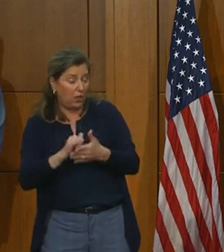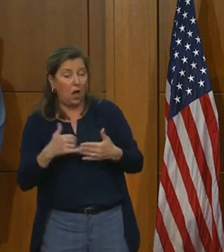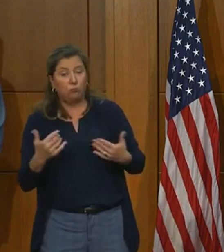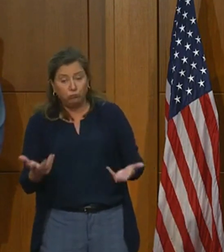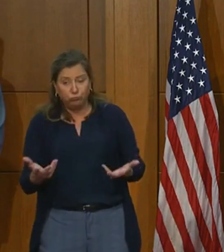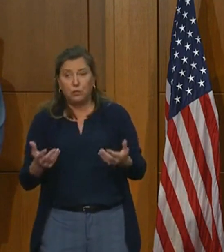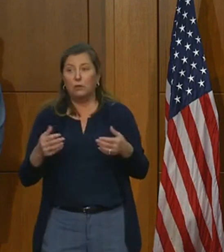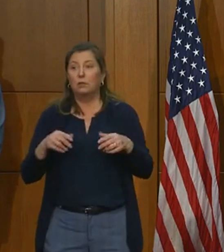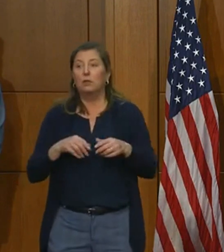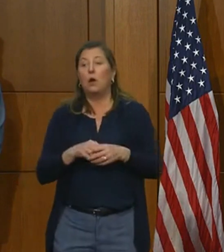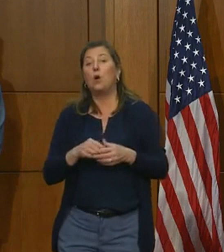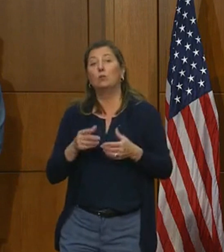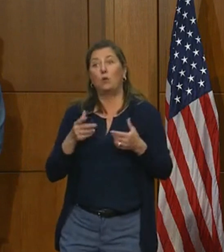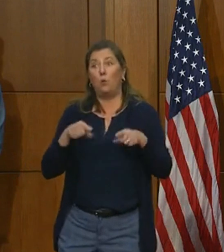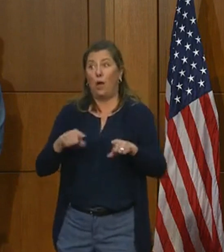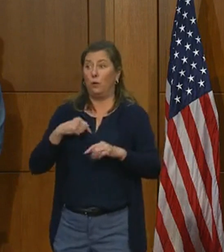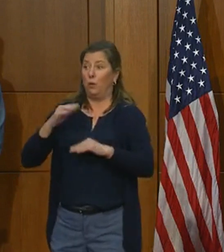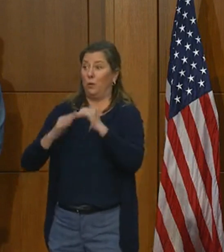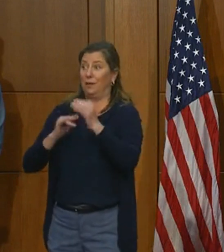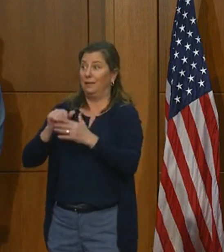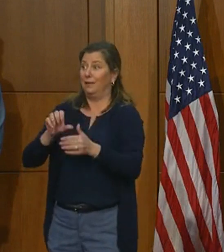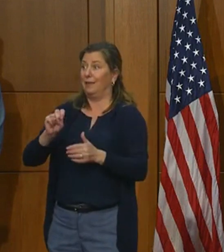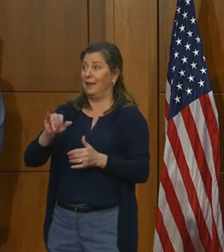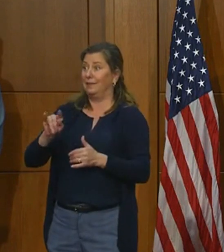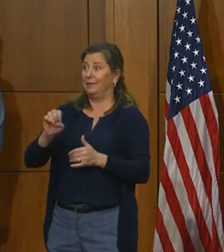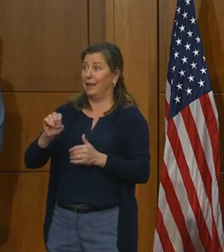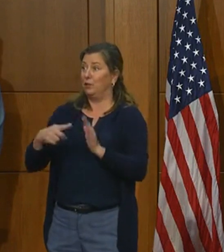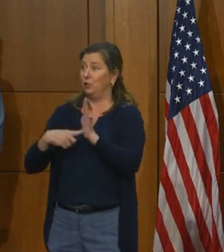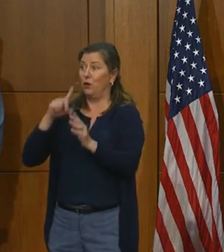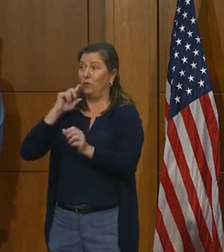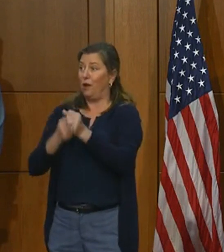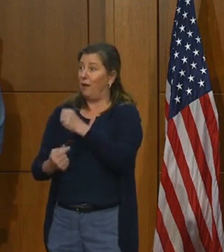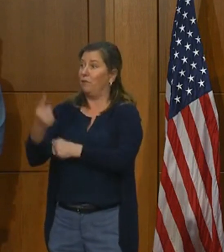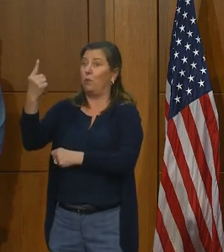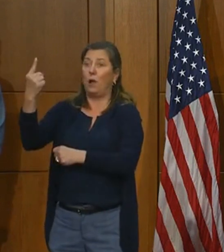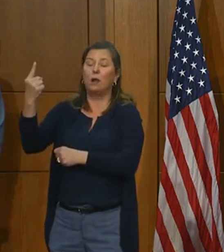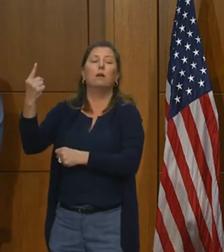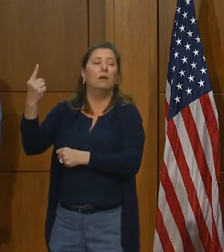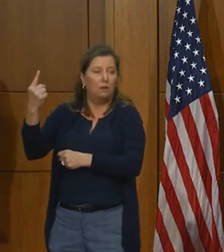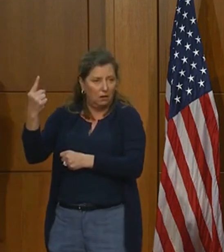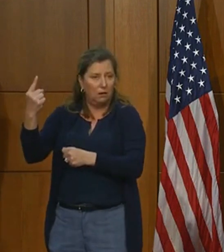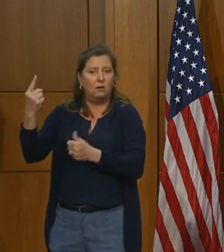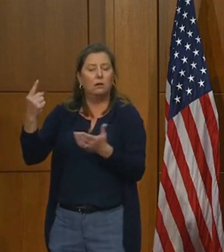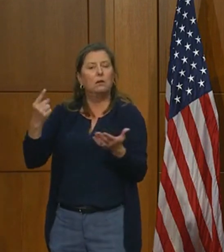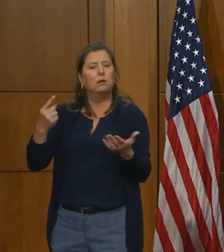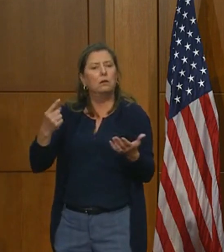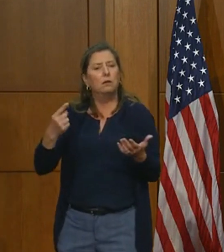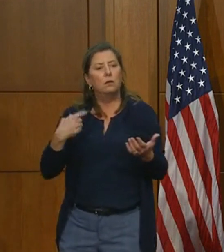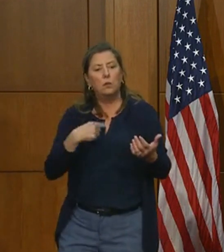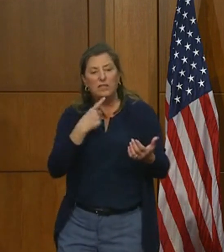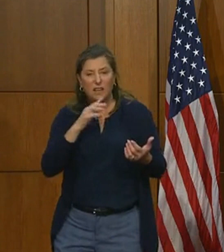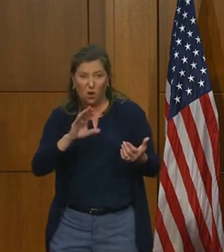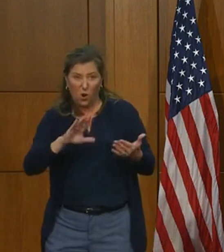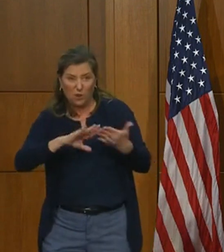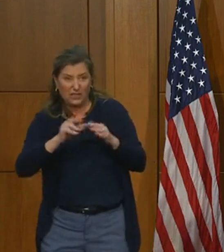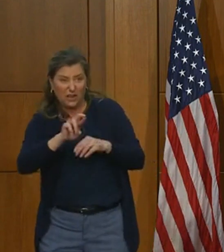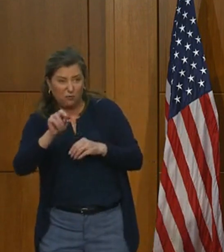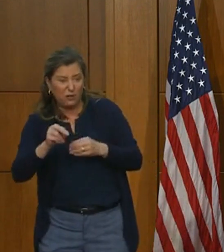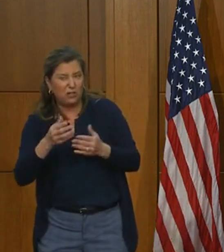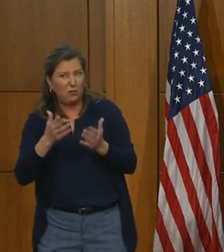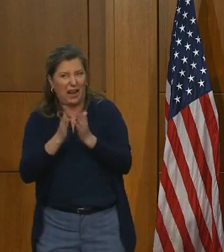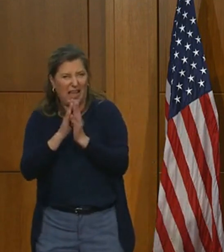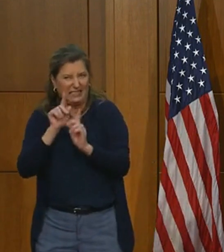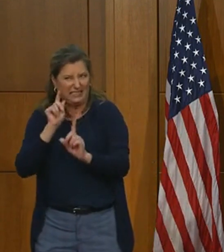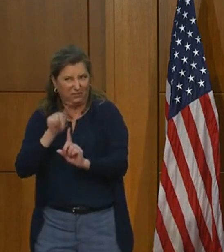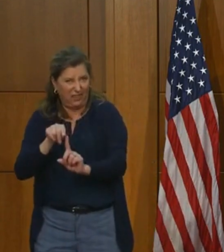of constructing the entire site to allow that available for everyone, we said, hey, please, the City of Richmond really wants that